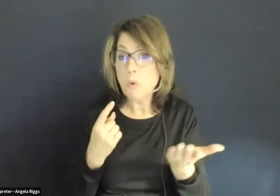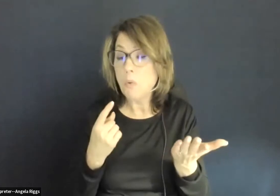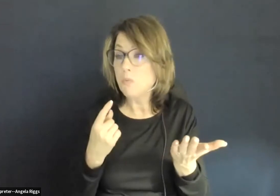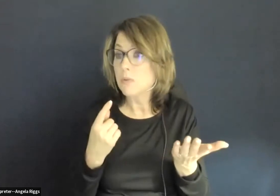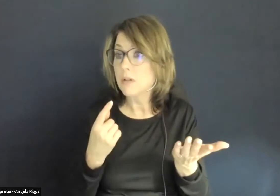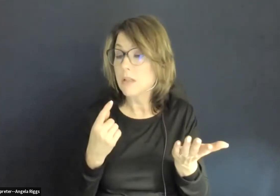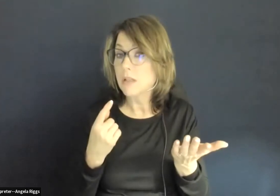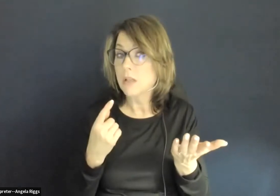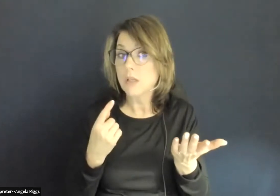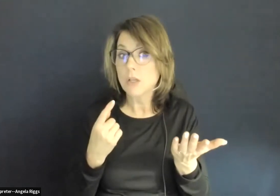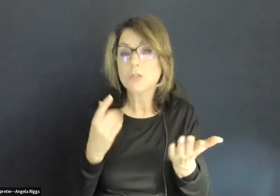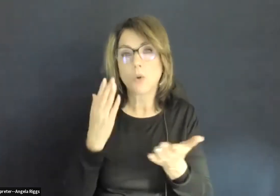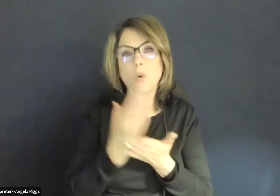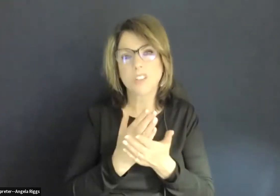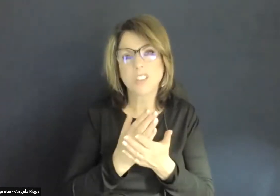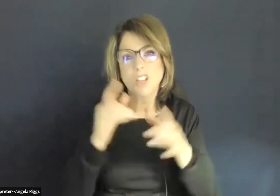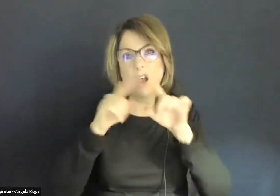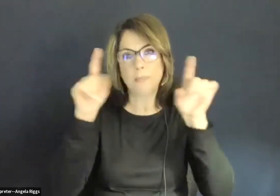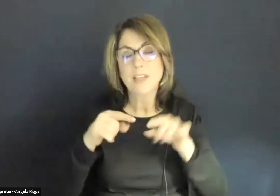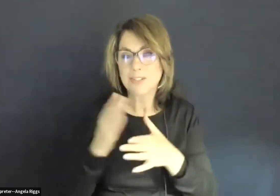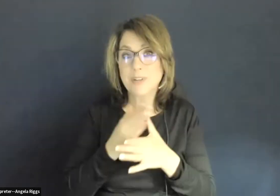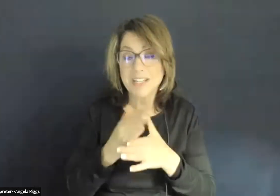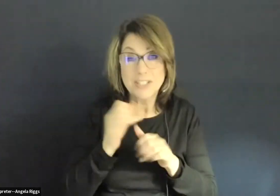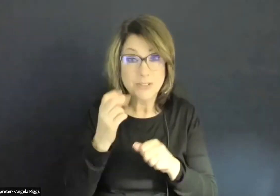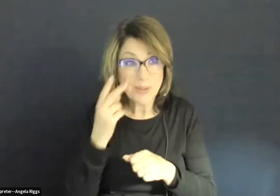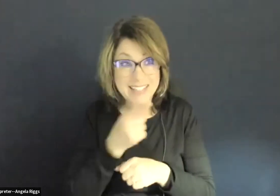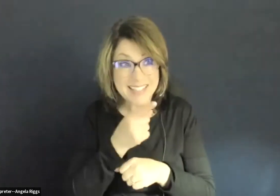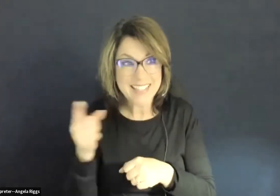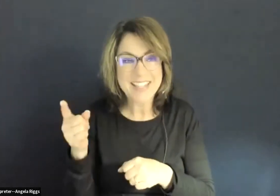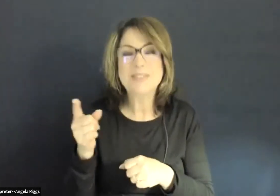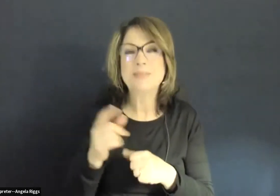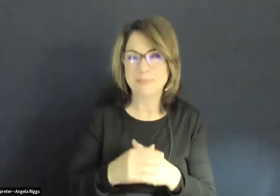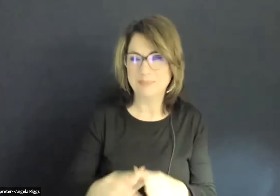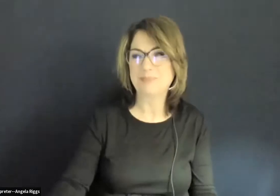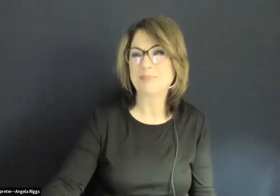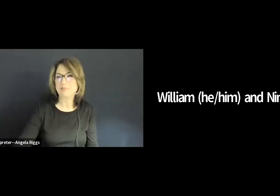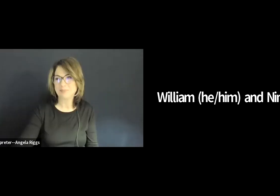stop the screen share so that we can see you while we